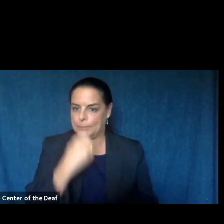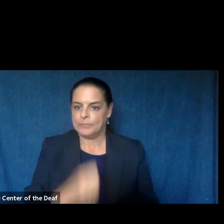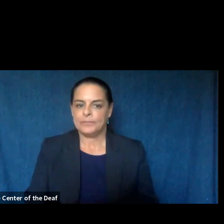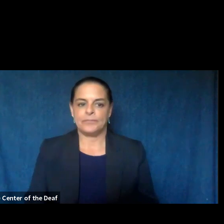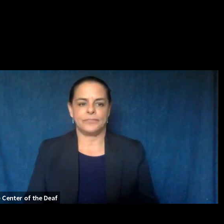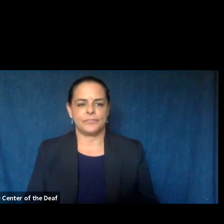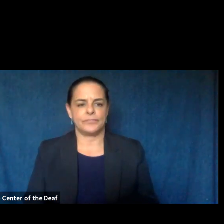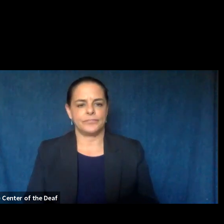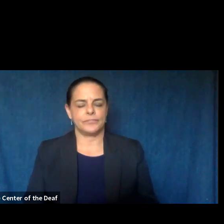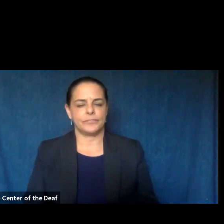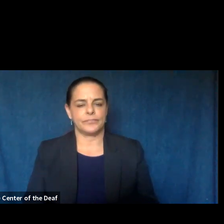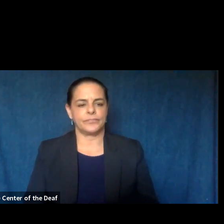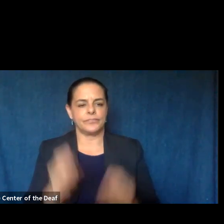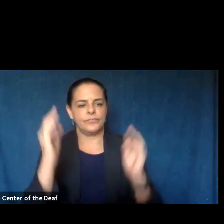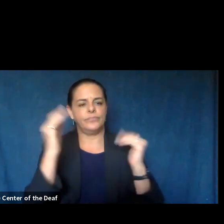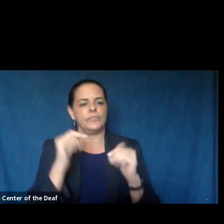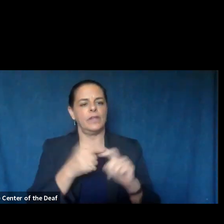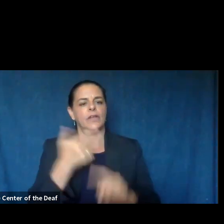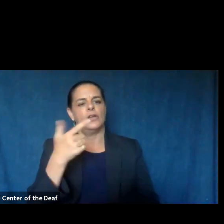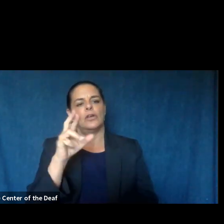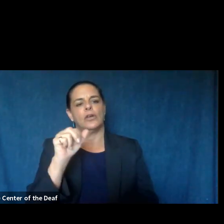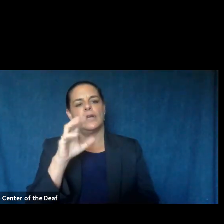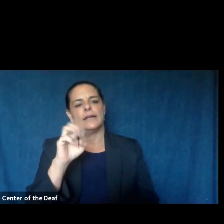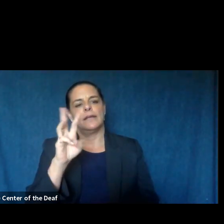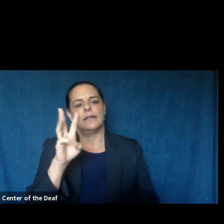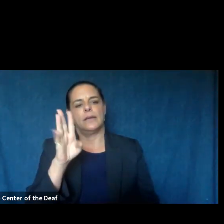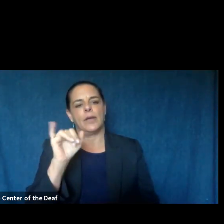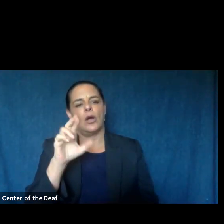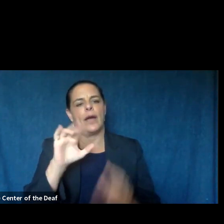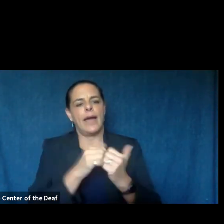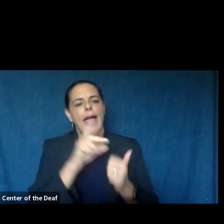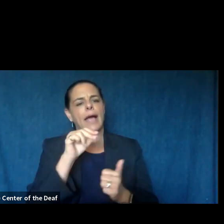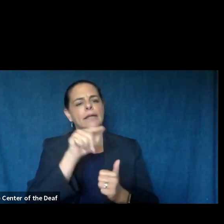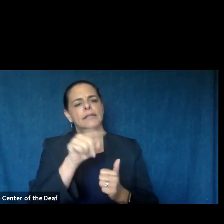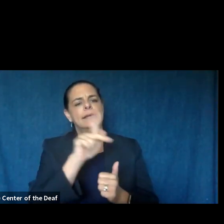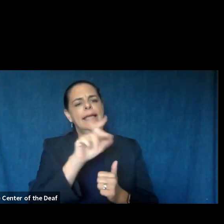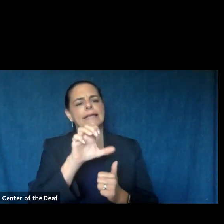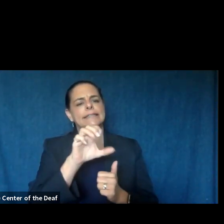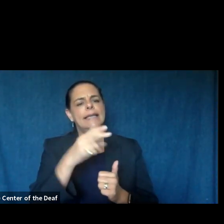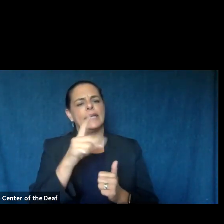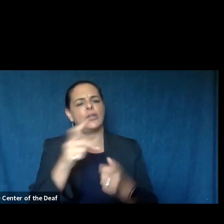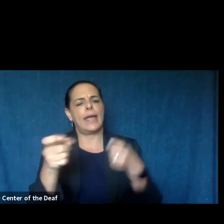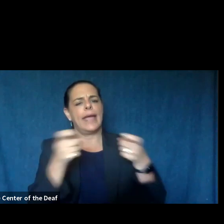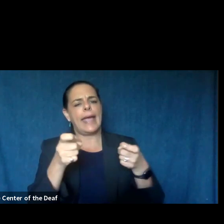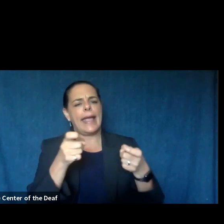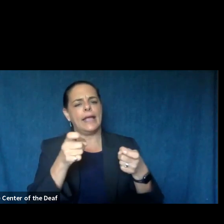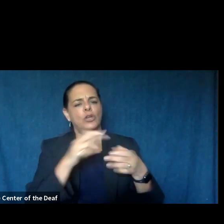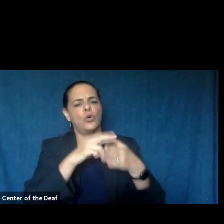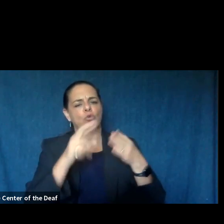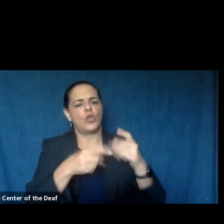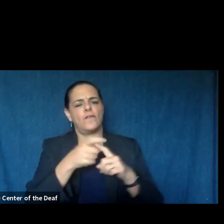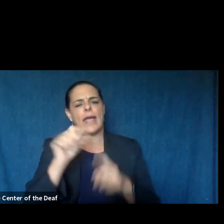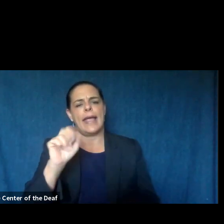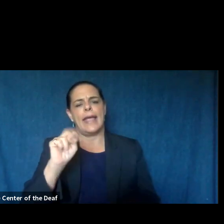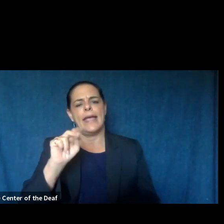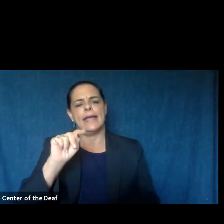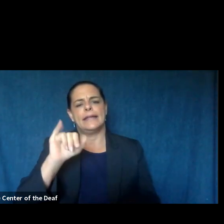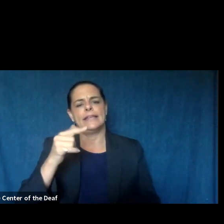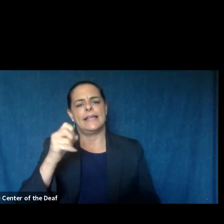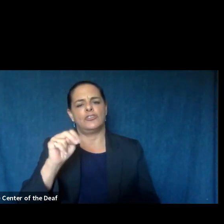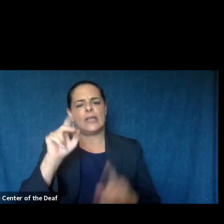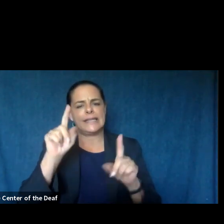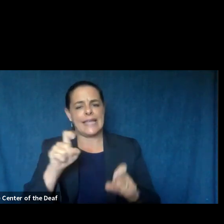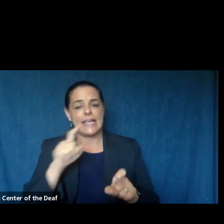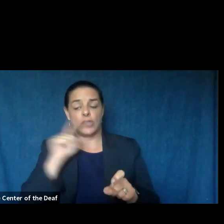direction. Next question from Grace with WBIR. How does KCHD handle results from antigen tests? Are they included